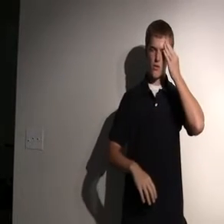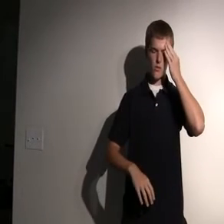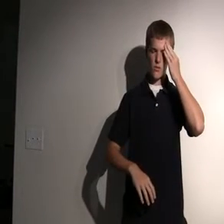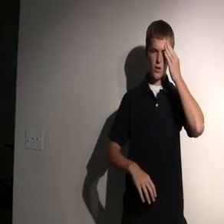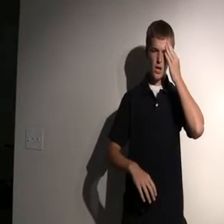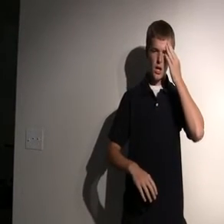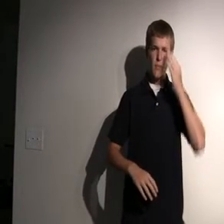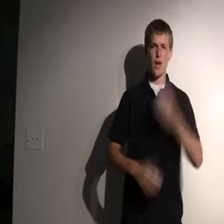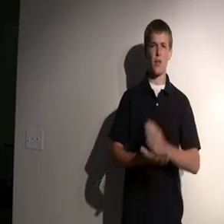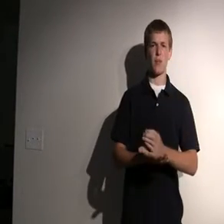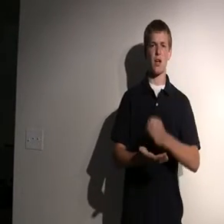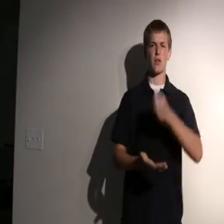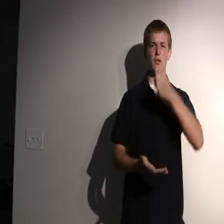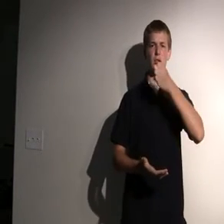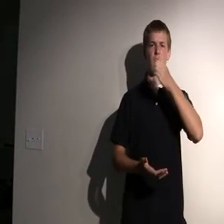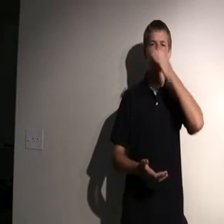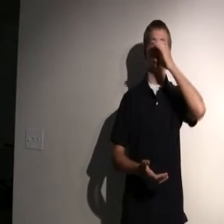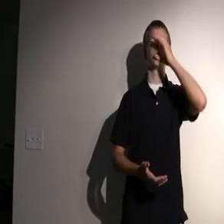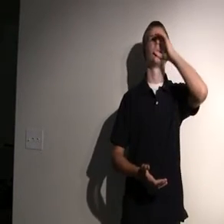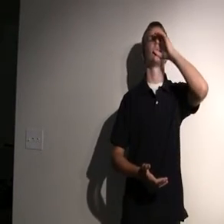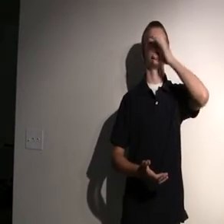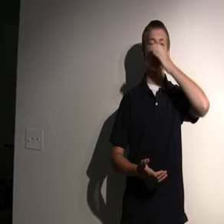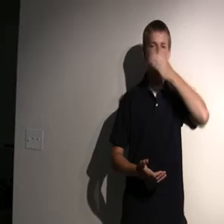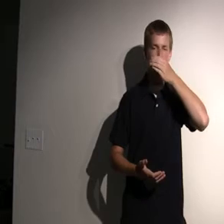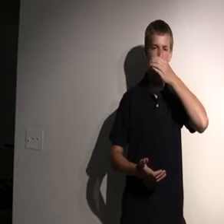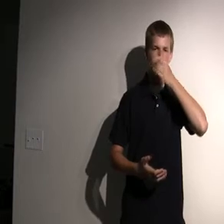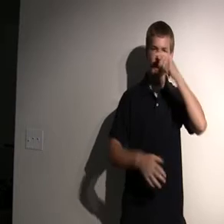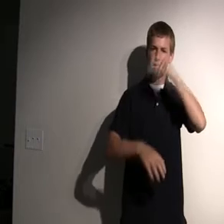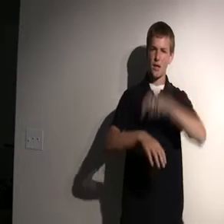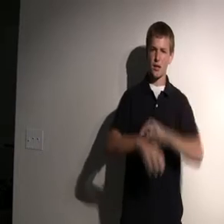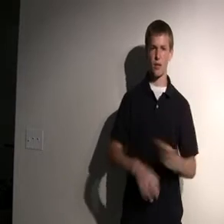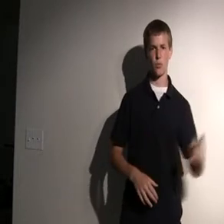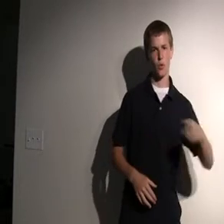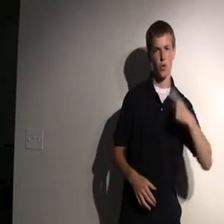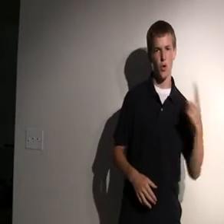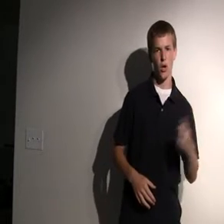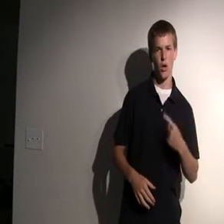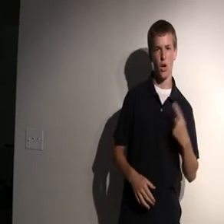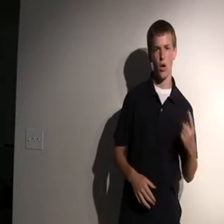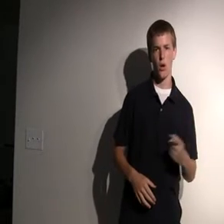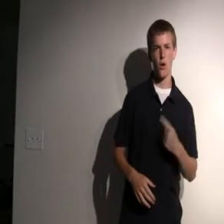About a bottle that you drink In times of your love